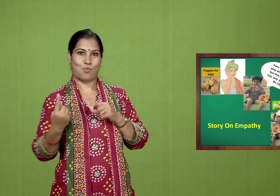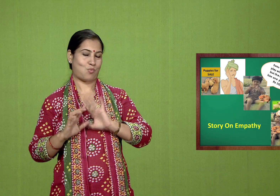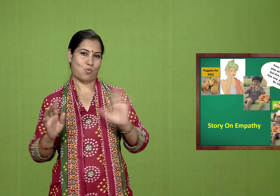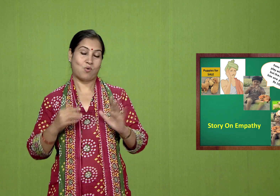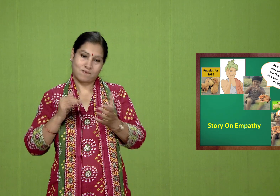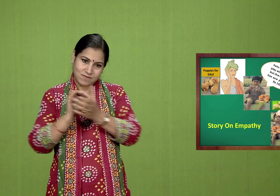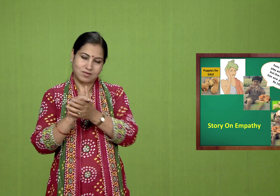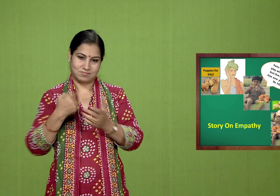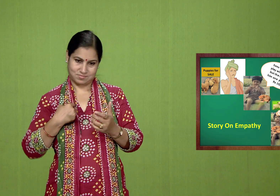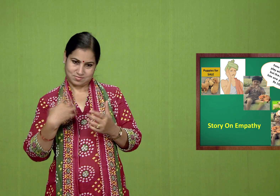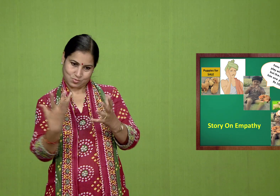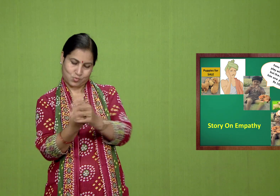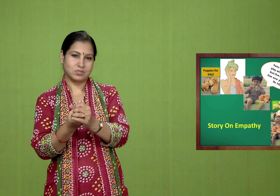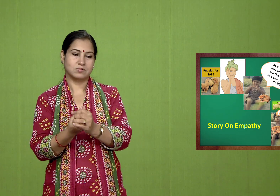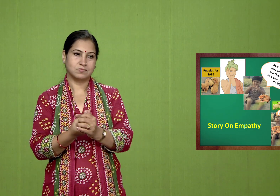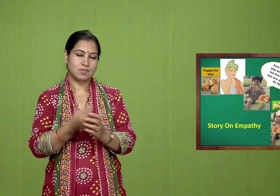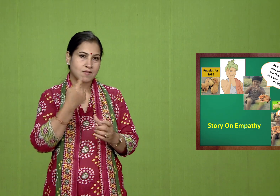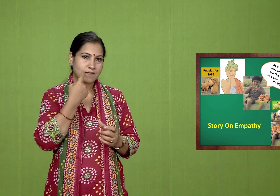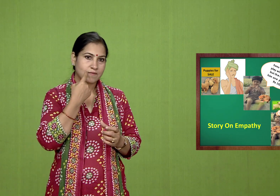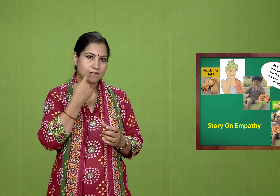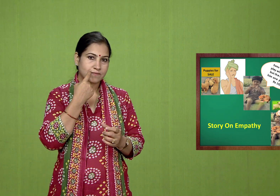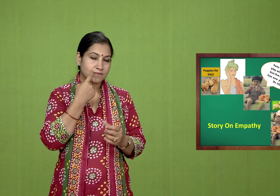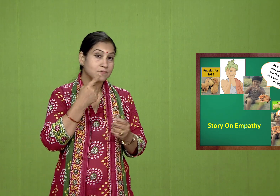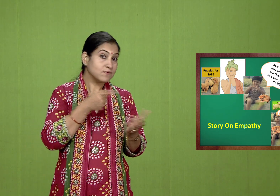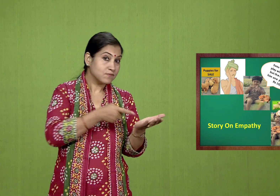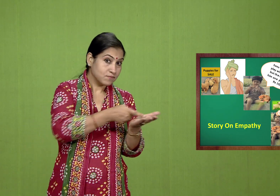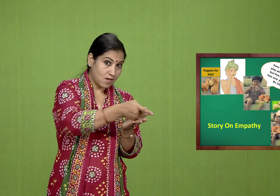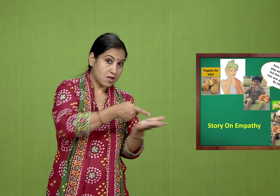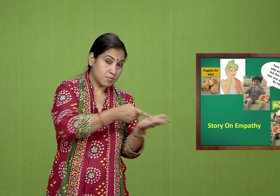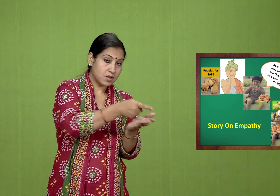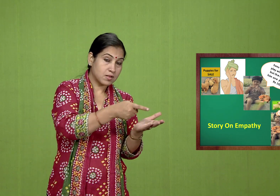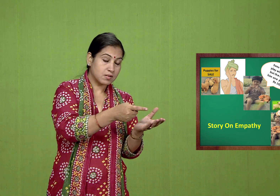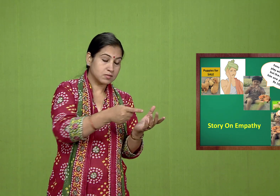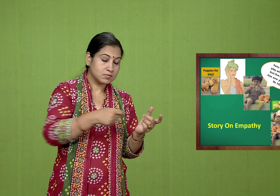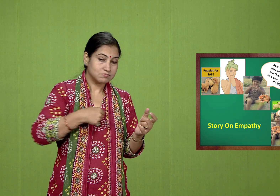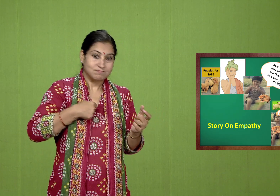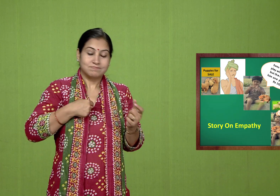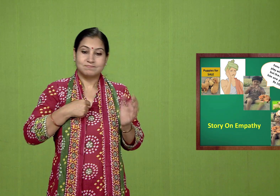The farmer was so moved by the empathetic gesture